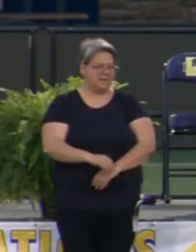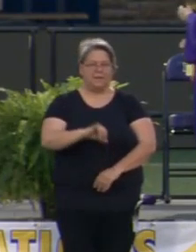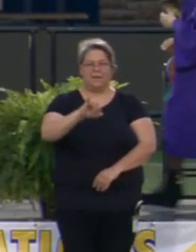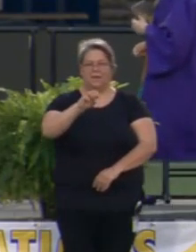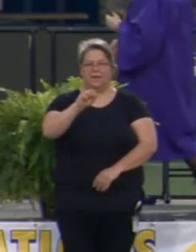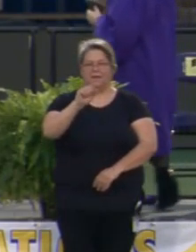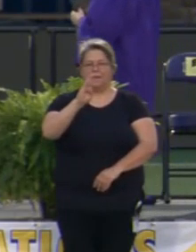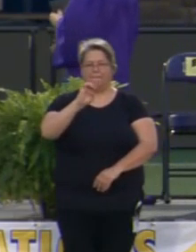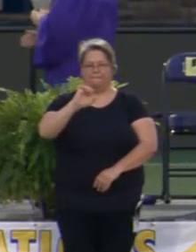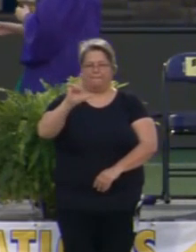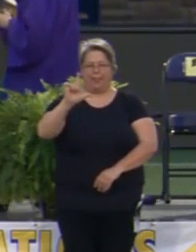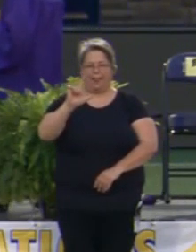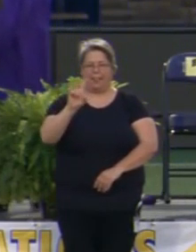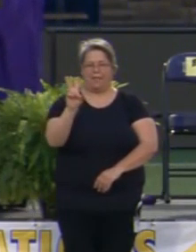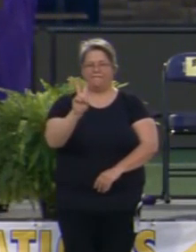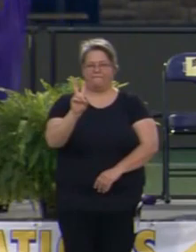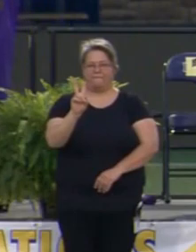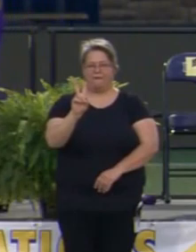Isabel Va.